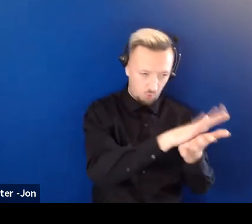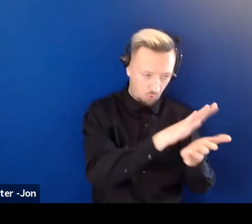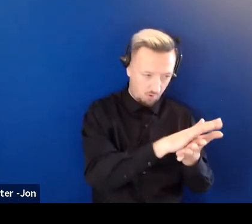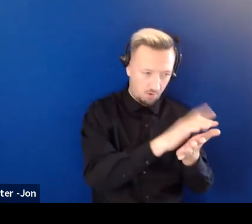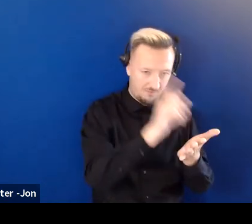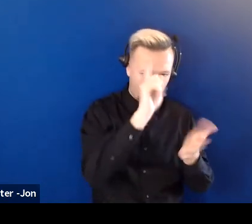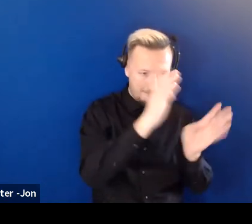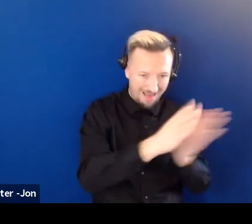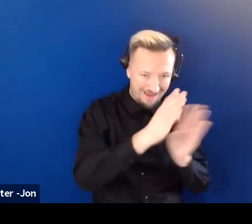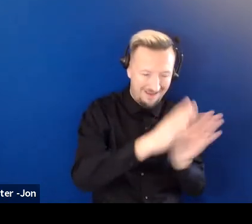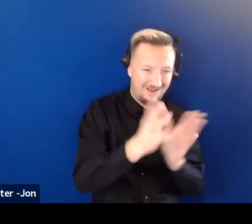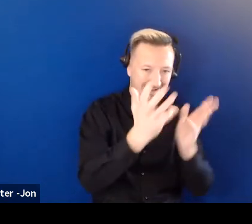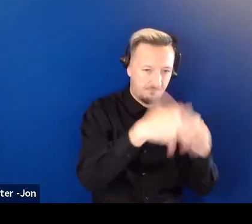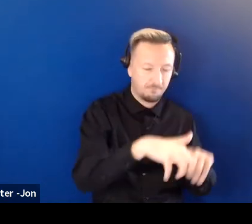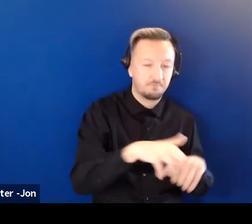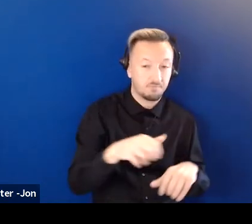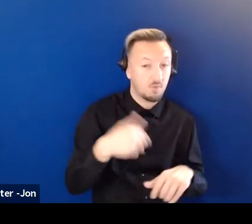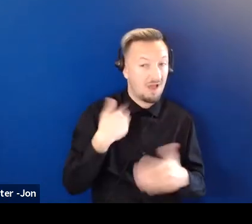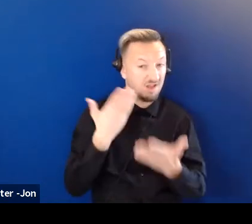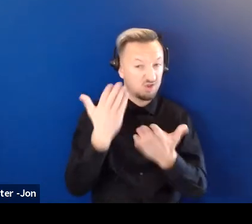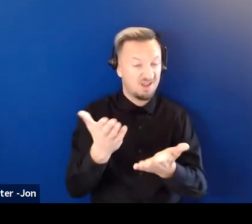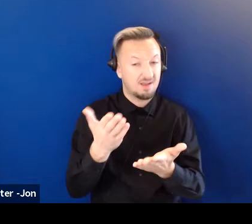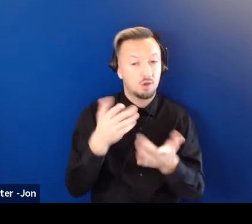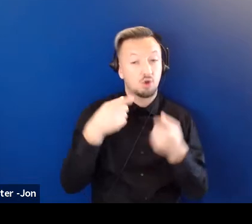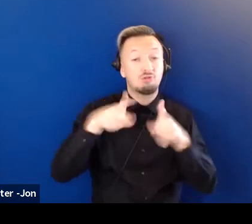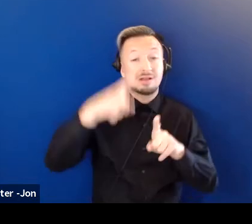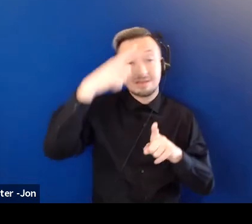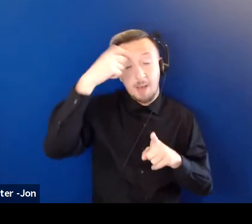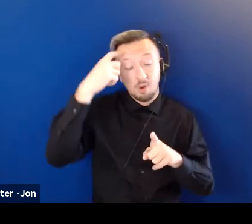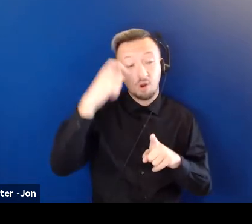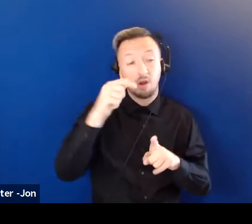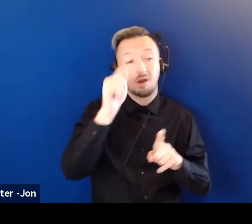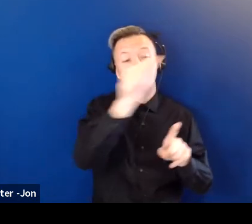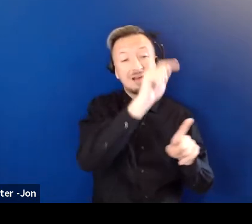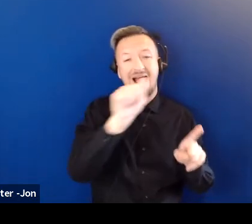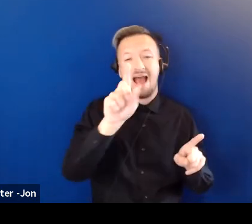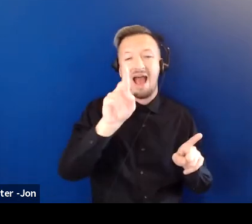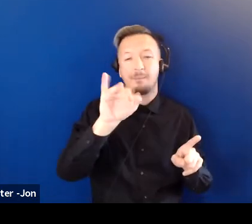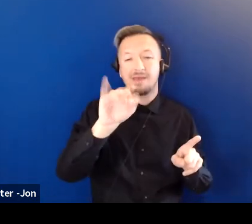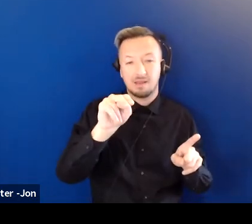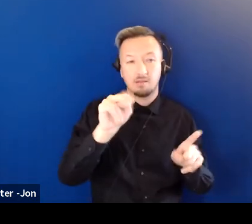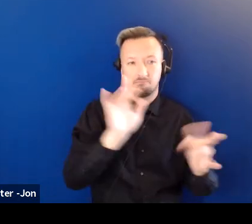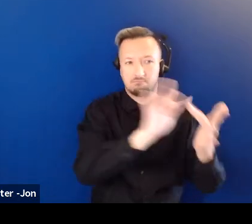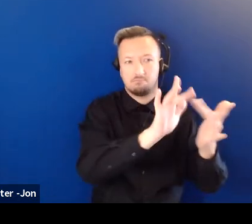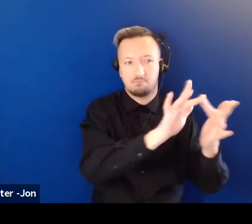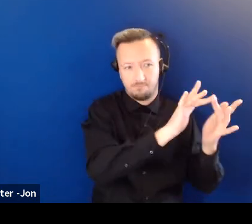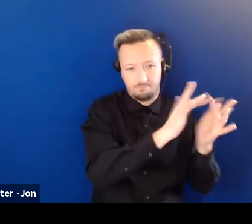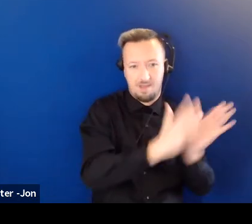highly suggest that. Catching admin in the summer, I think, is really, really important and helpful.